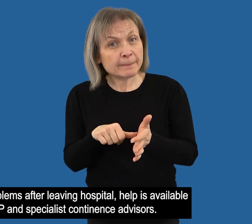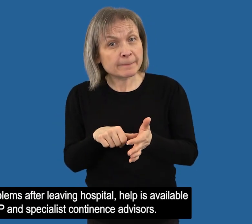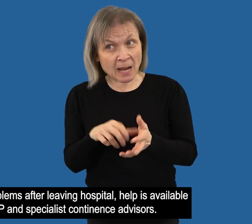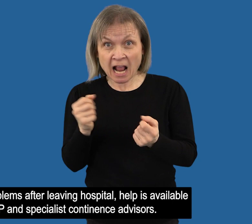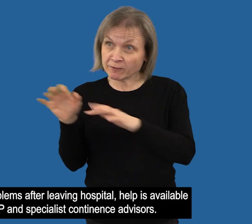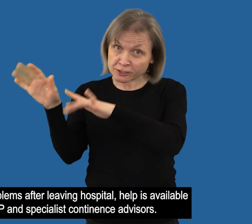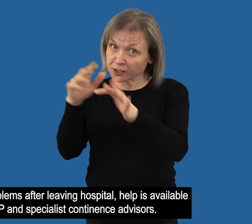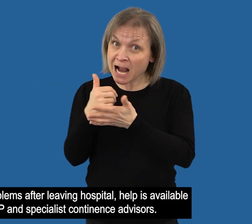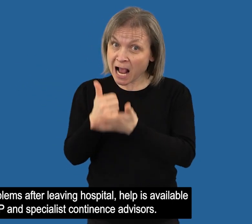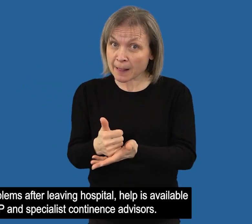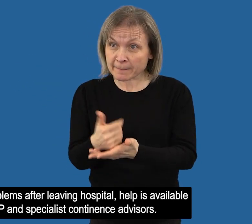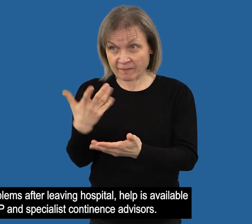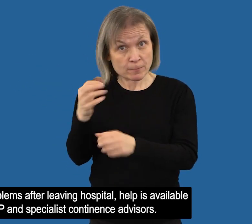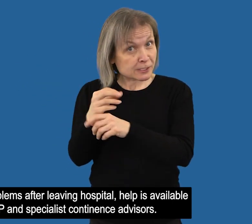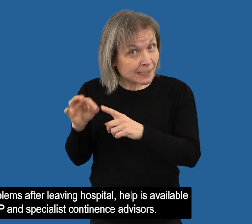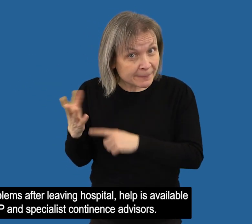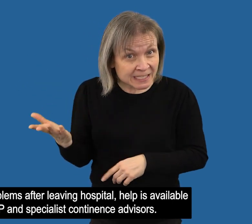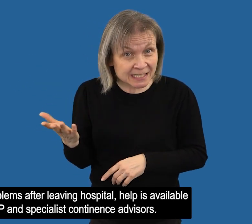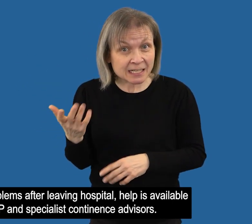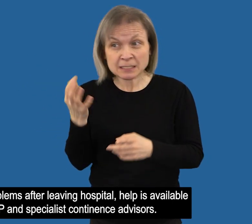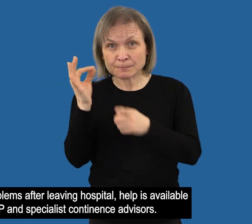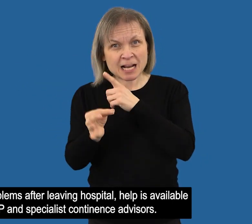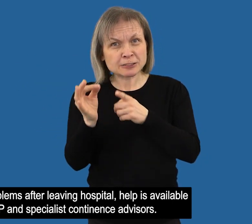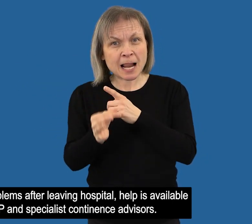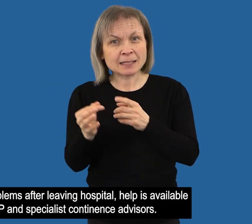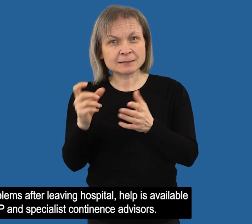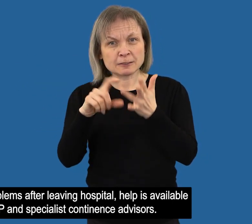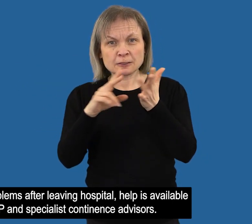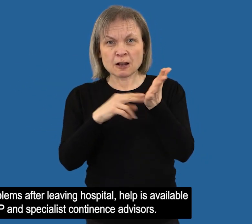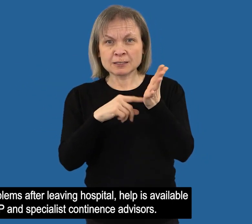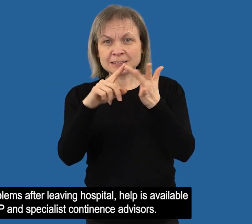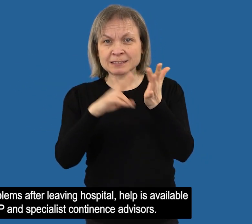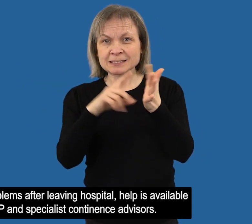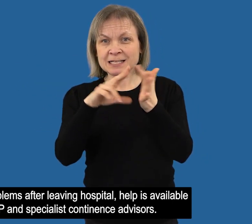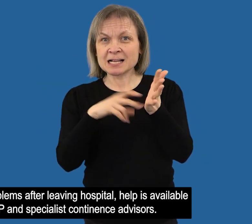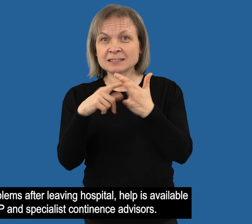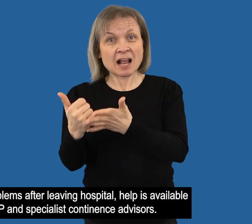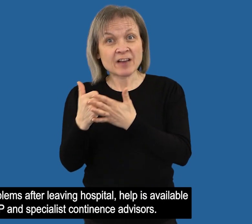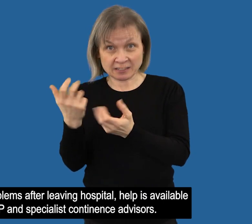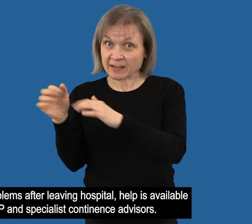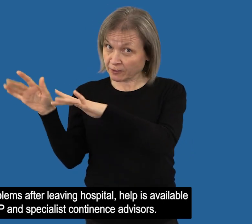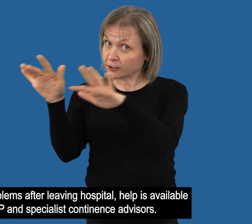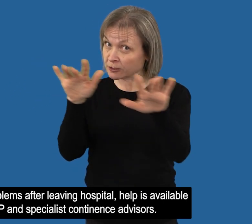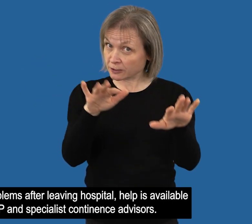If you still have problems after leaving hospital, help is available from your GP and specialist continence